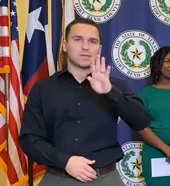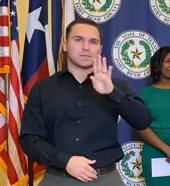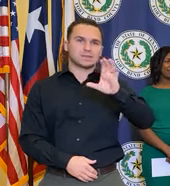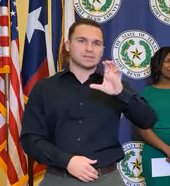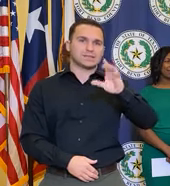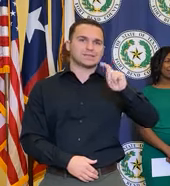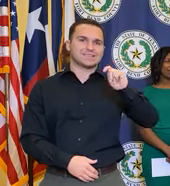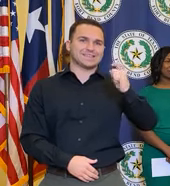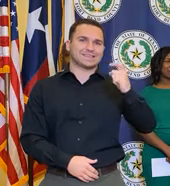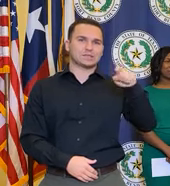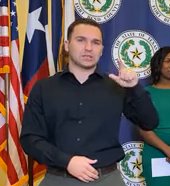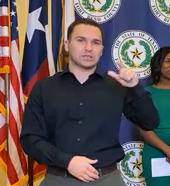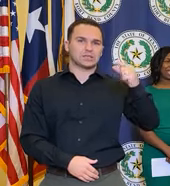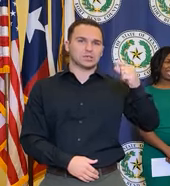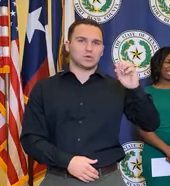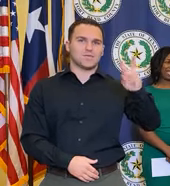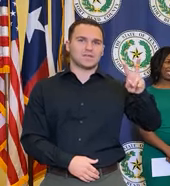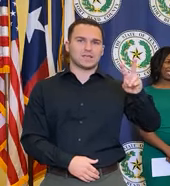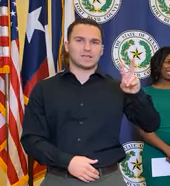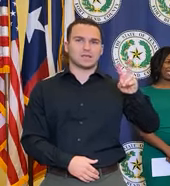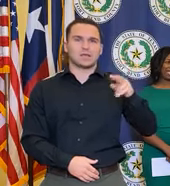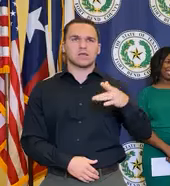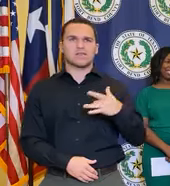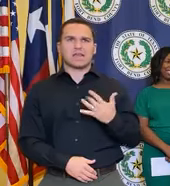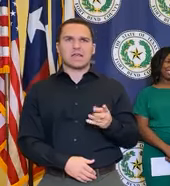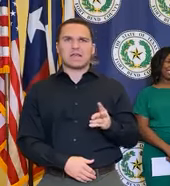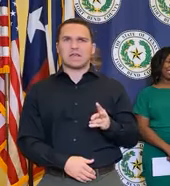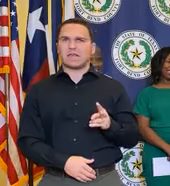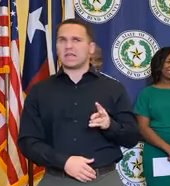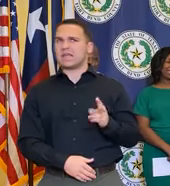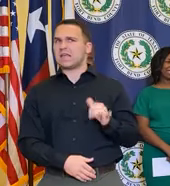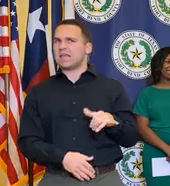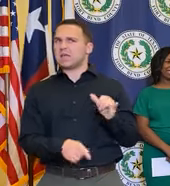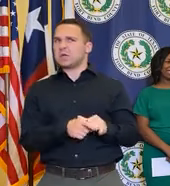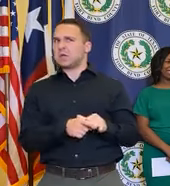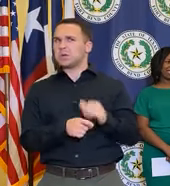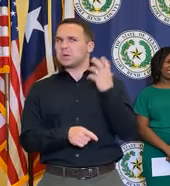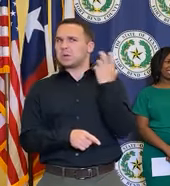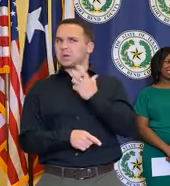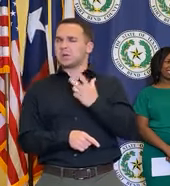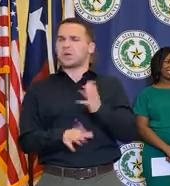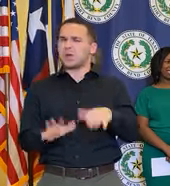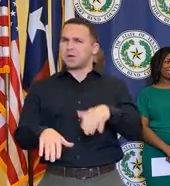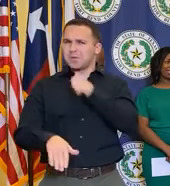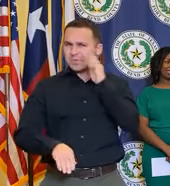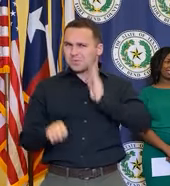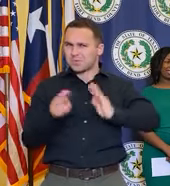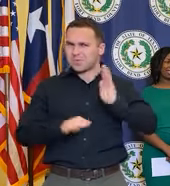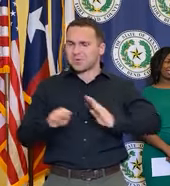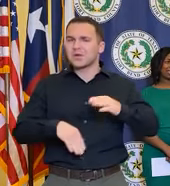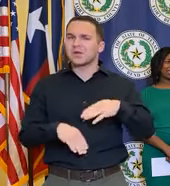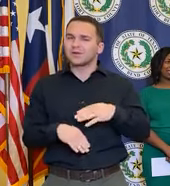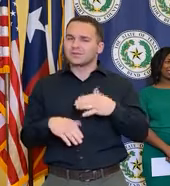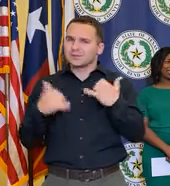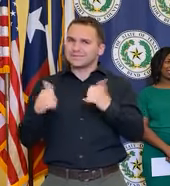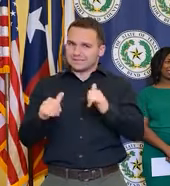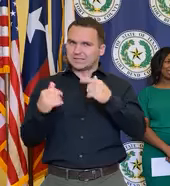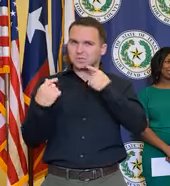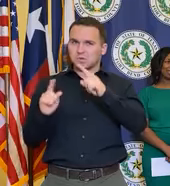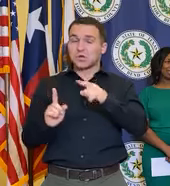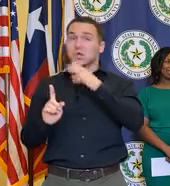fbctx.gov. Don't let your heart be troubled. If you're still excited to use the old long one, it still